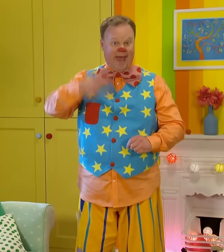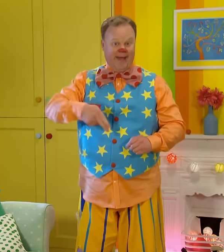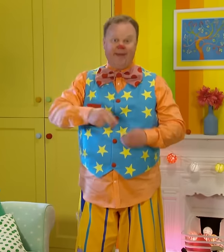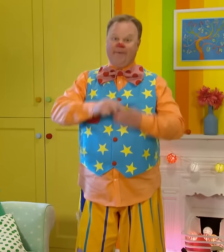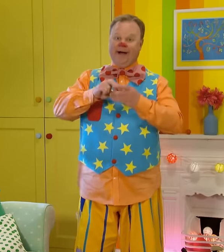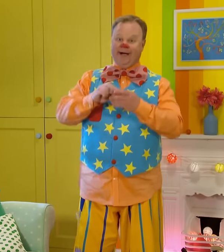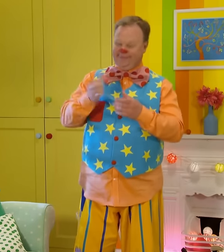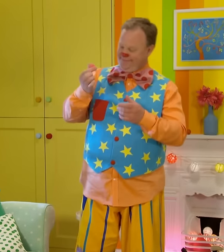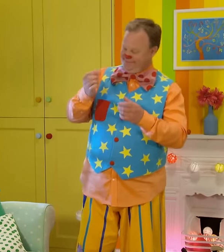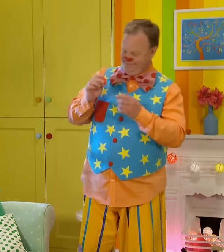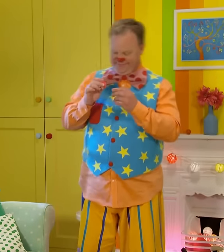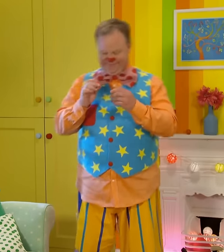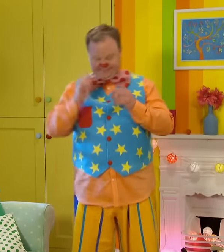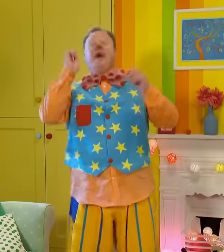again.